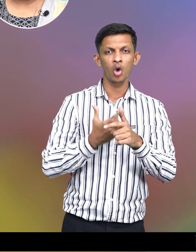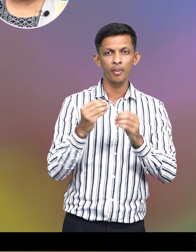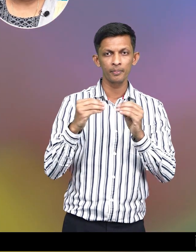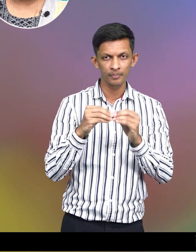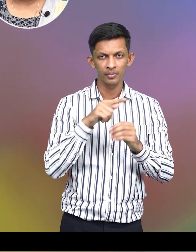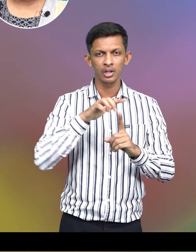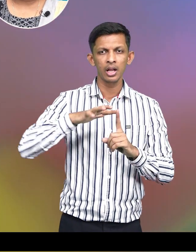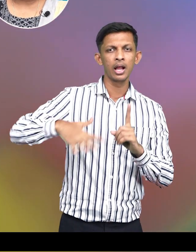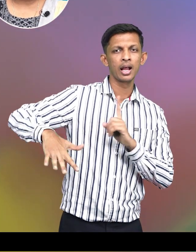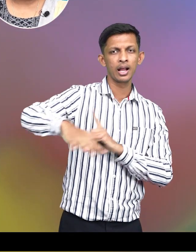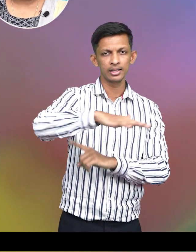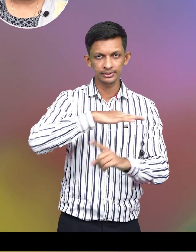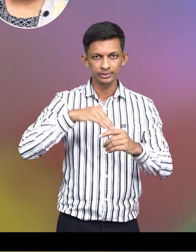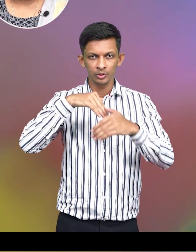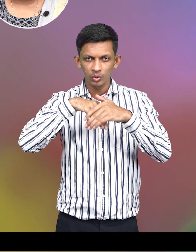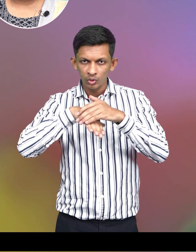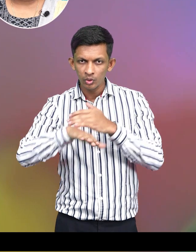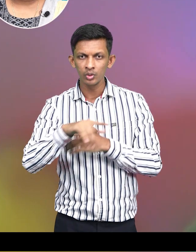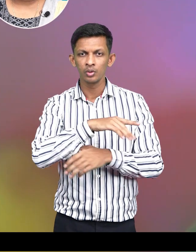in the destination countries.